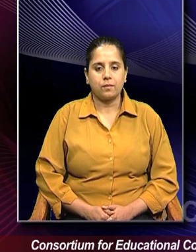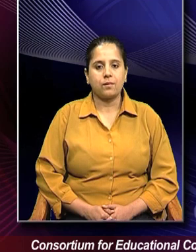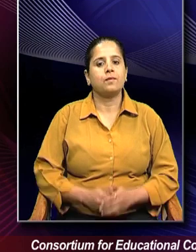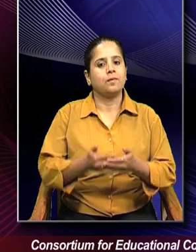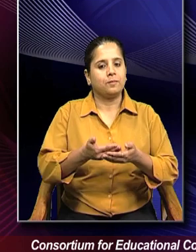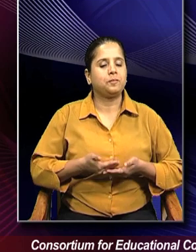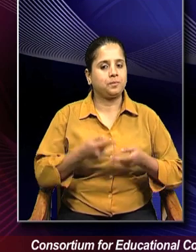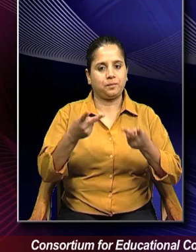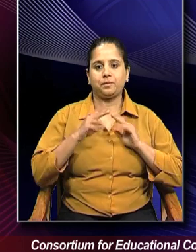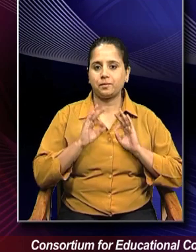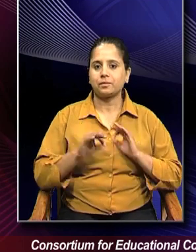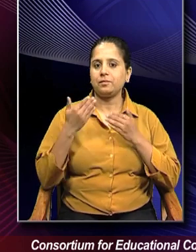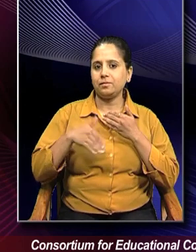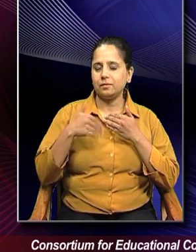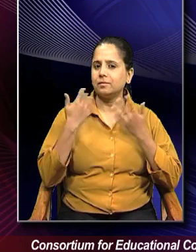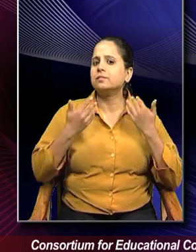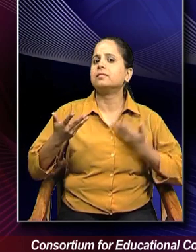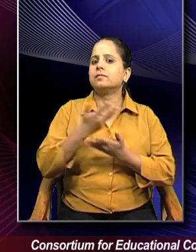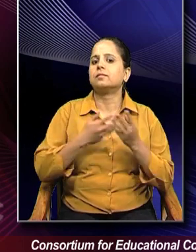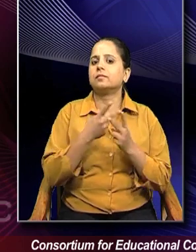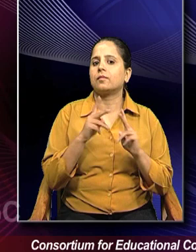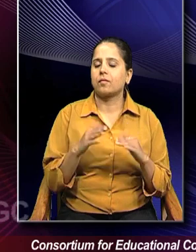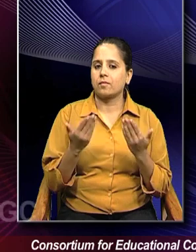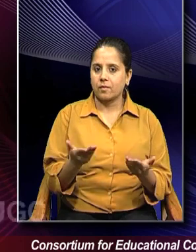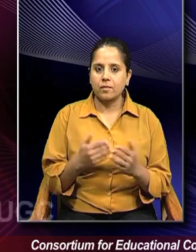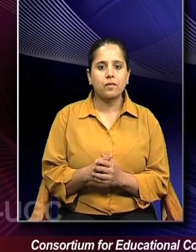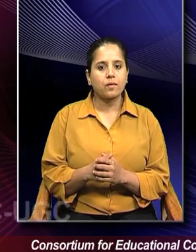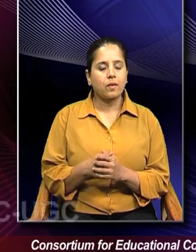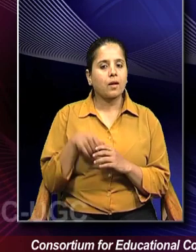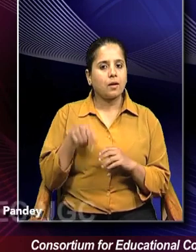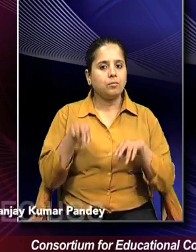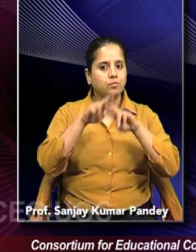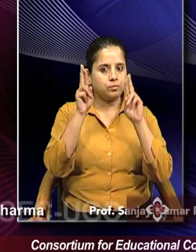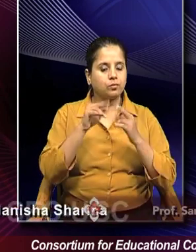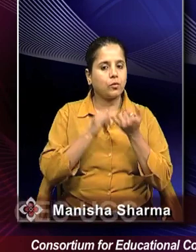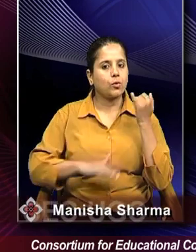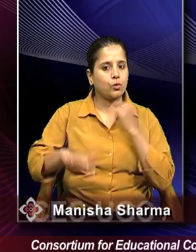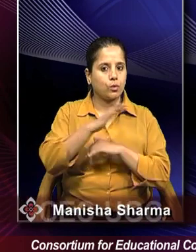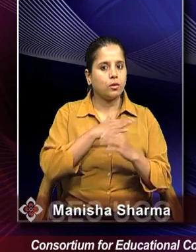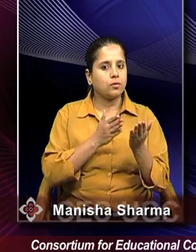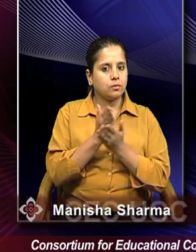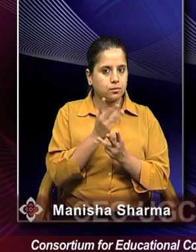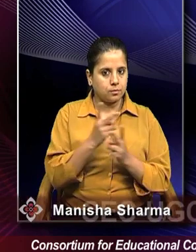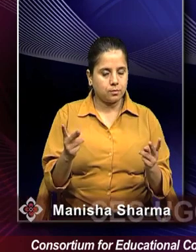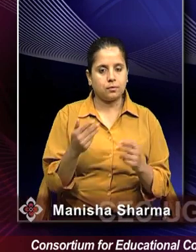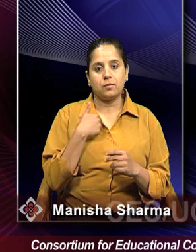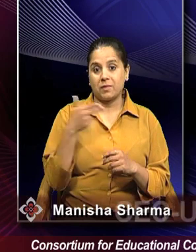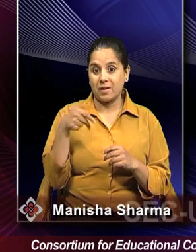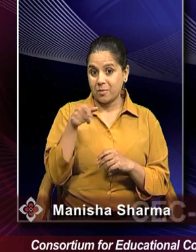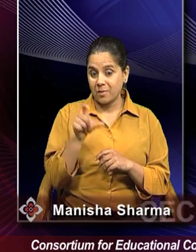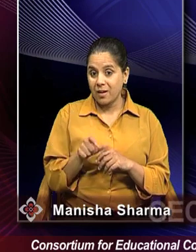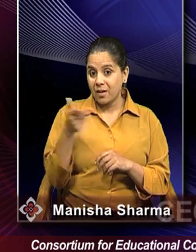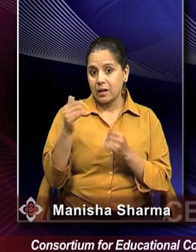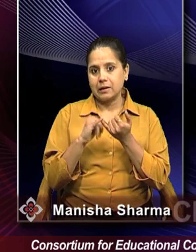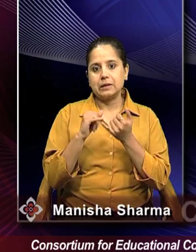Welcome back to our continuing discussion on international society approach. I am Professor Sanjay